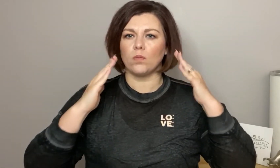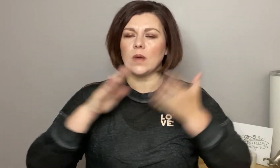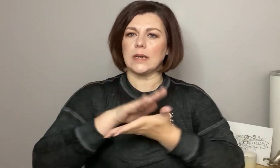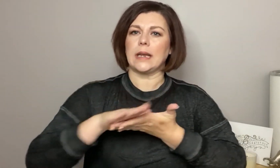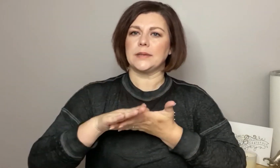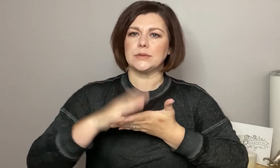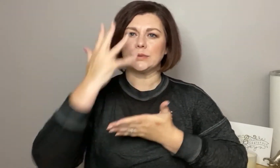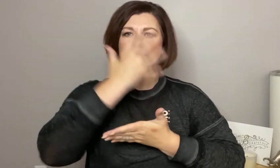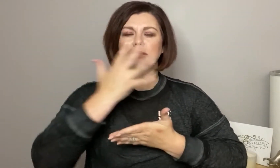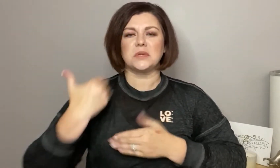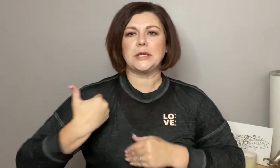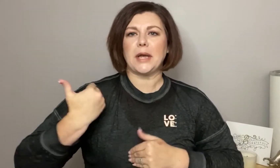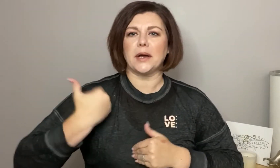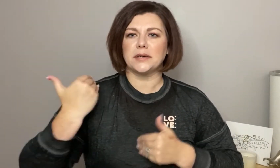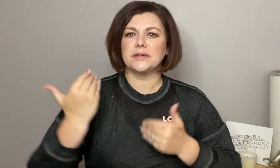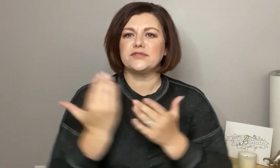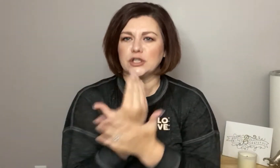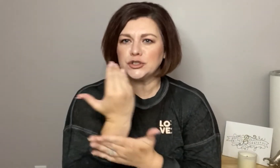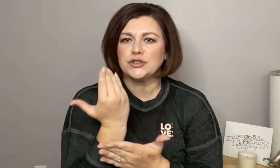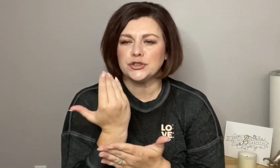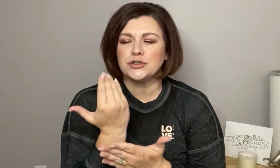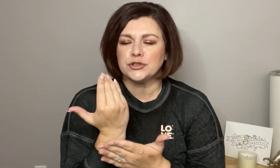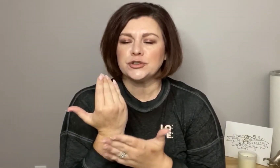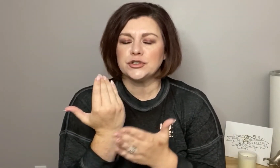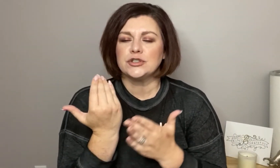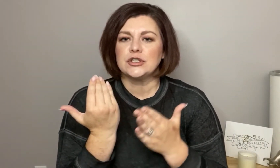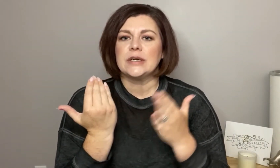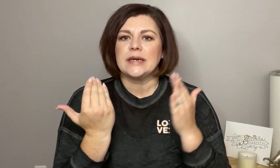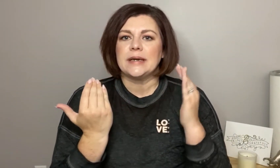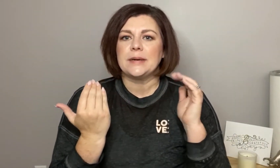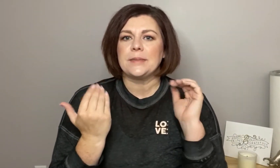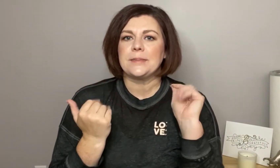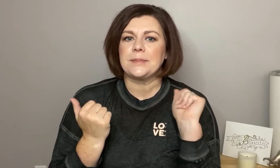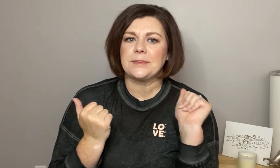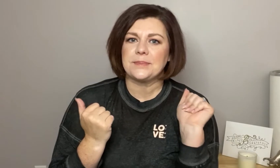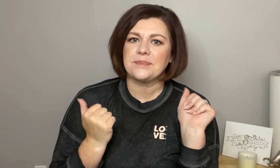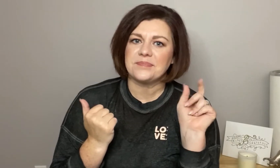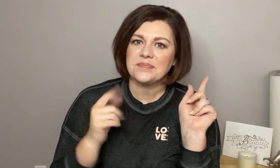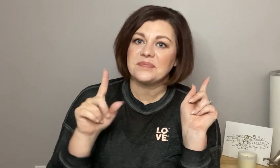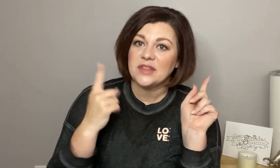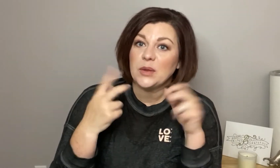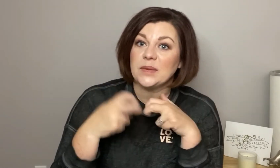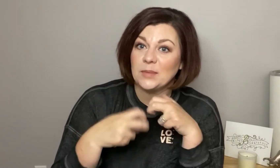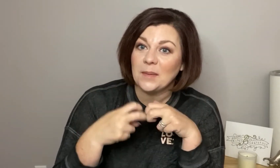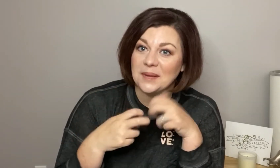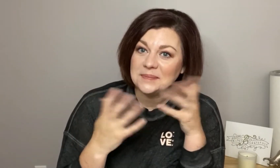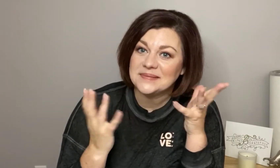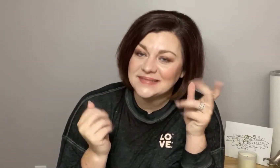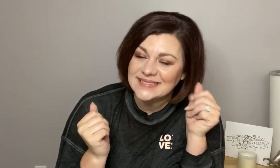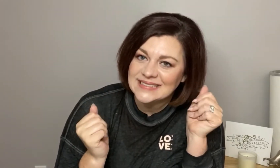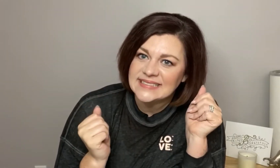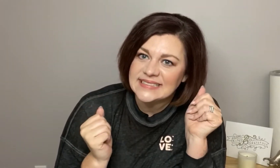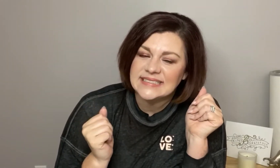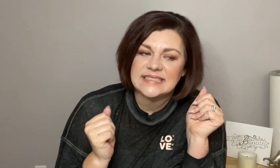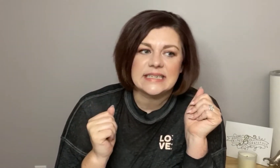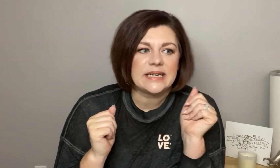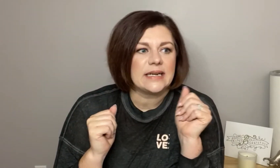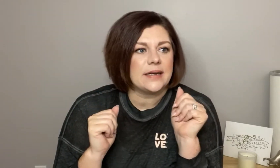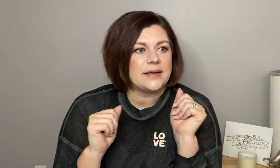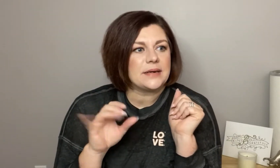of pull everything in, looking nice and fresh and young and new. And the only thing is, guys,